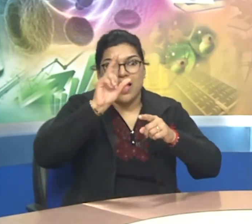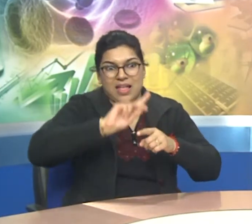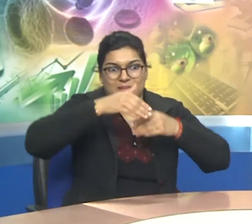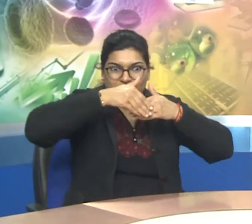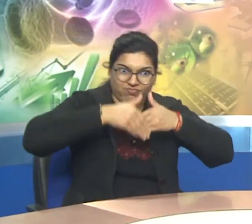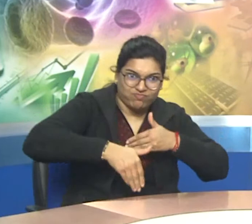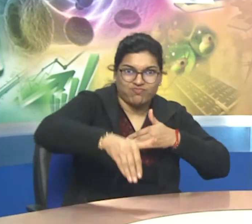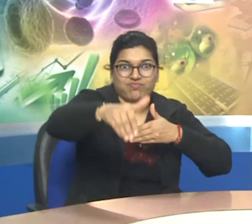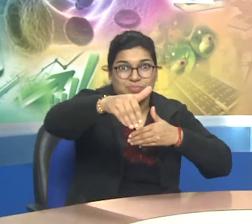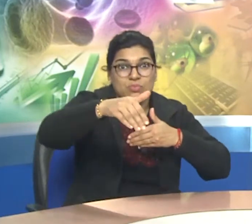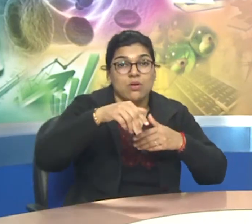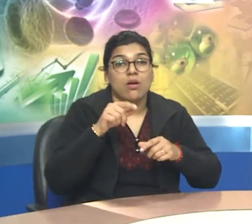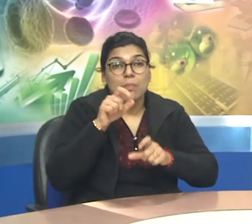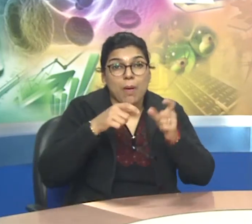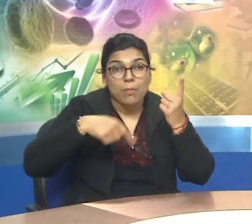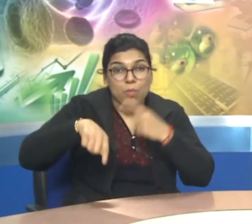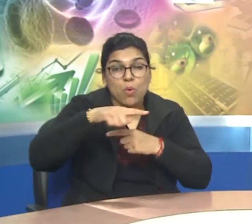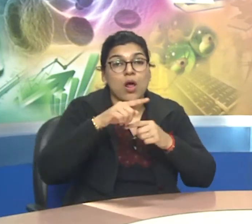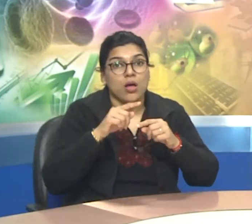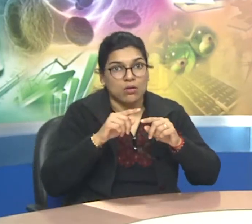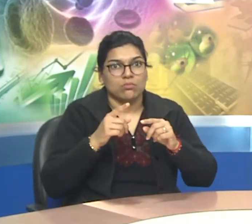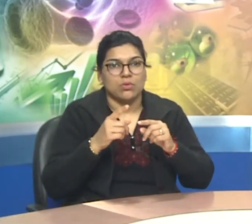And as we enter the 21st century,